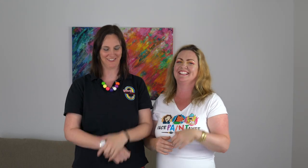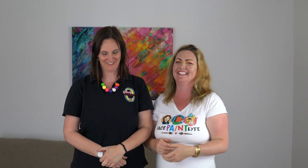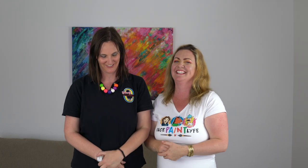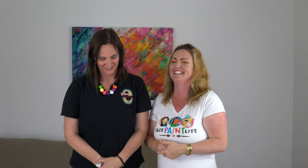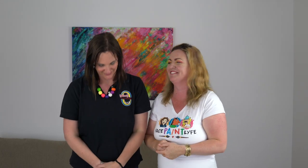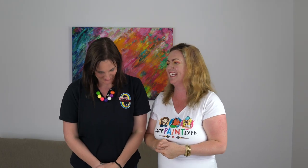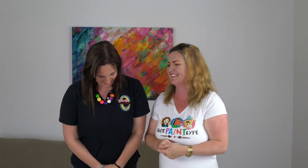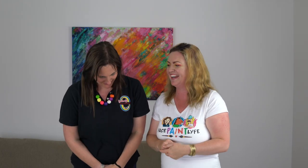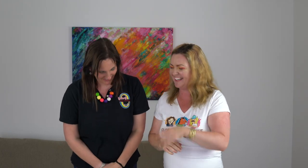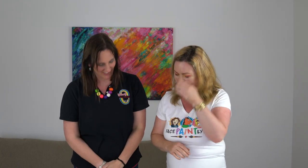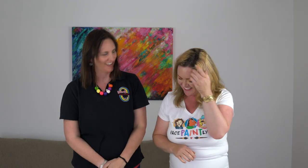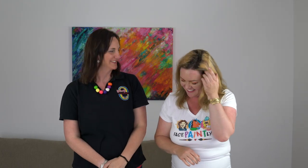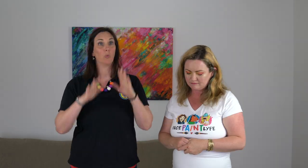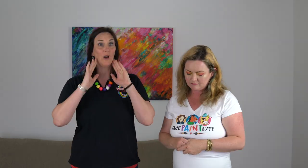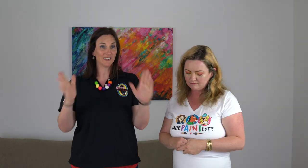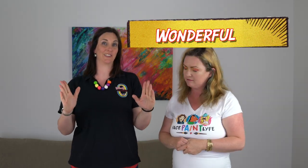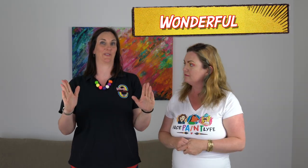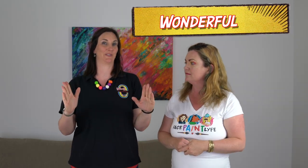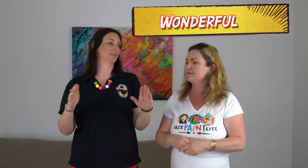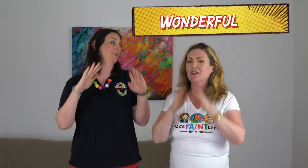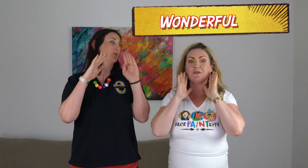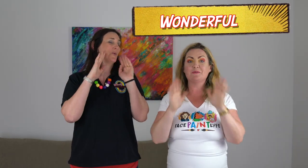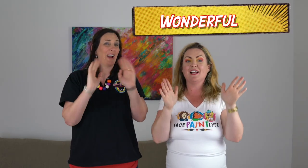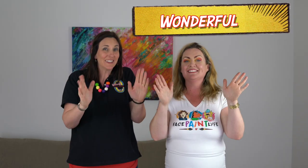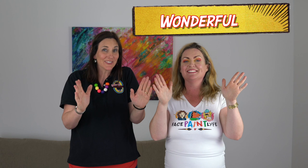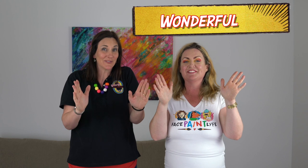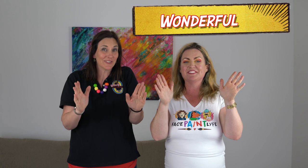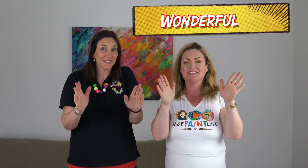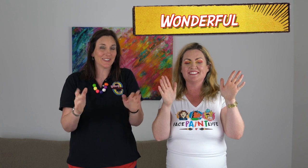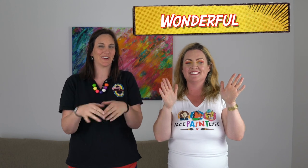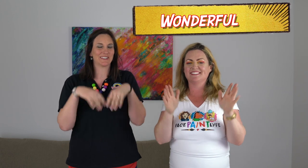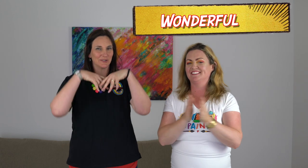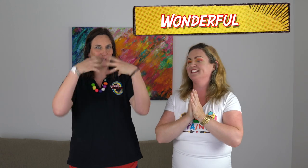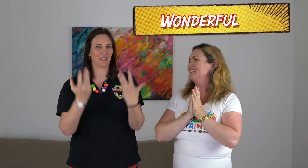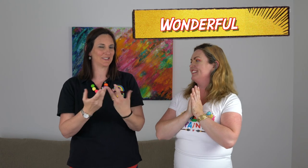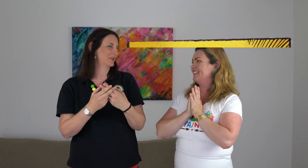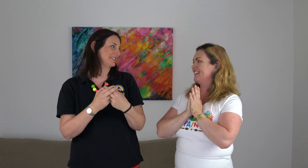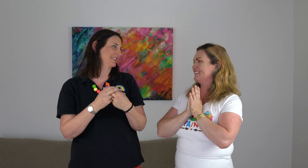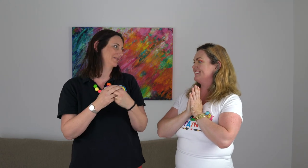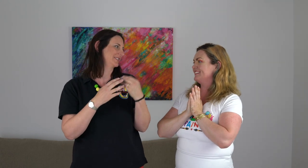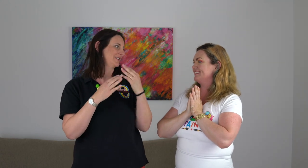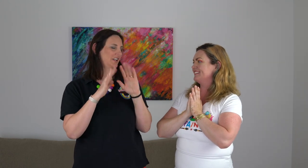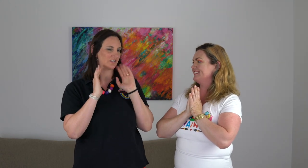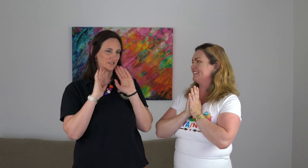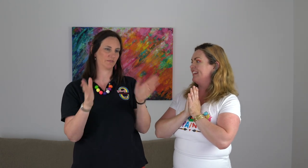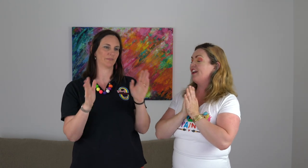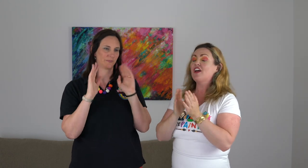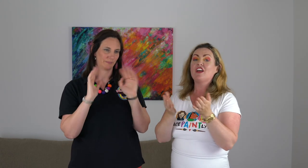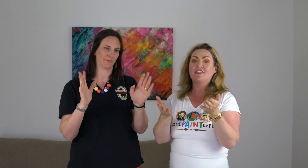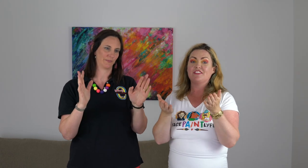Glitter! Lots of glitter makes everything better, right? Yeah. Wonderful. Wonderful. And you've got to do it expressive. Because you can't just...